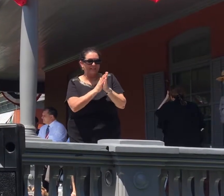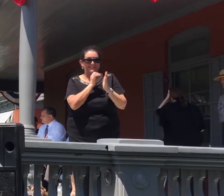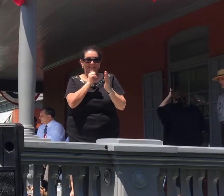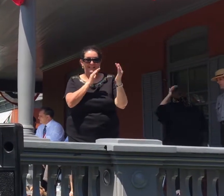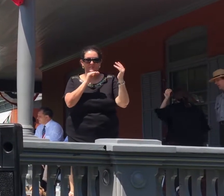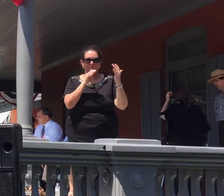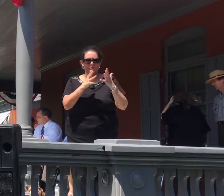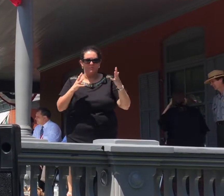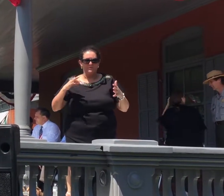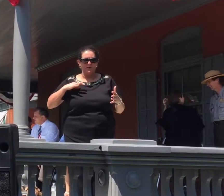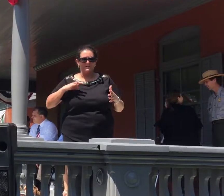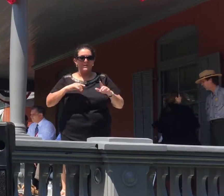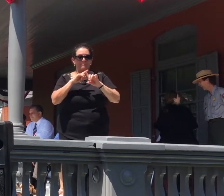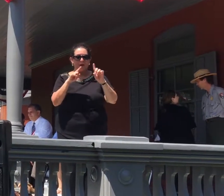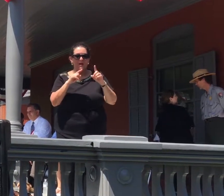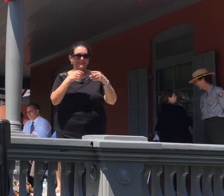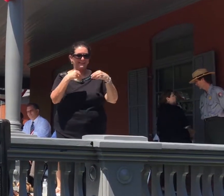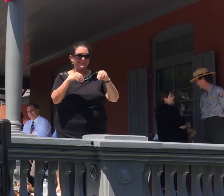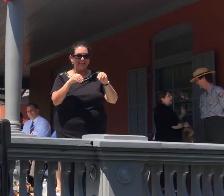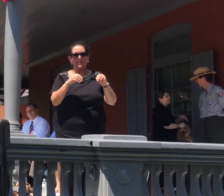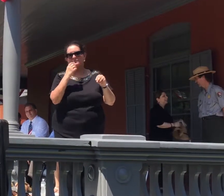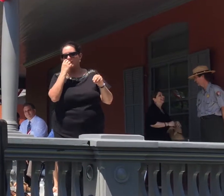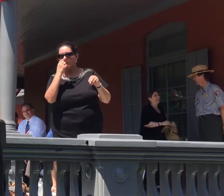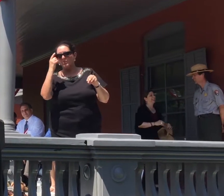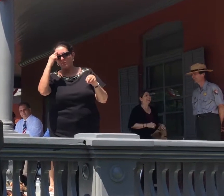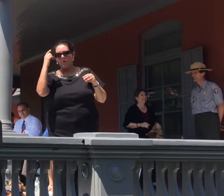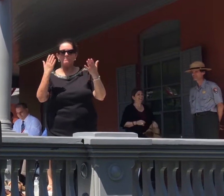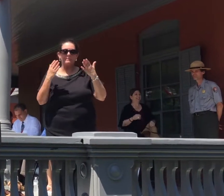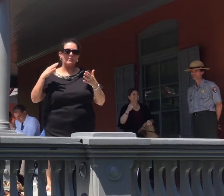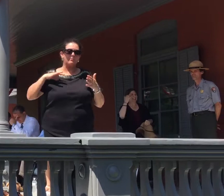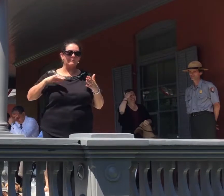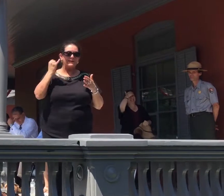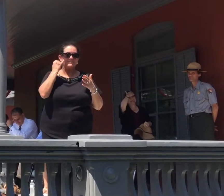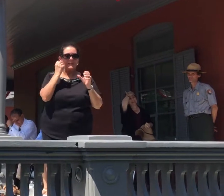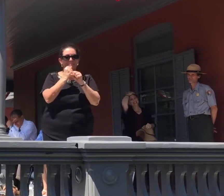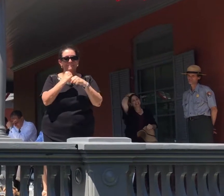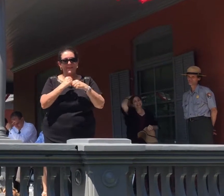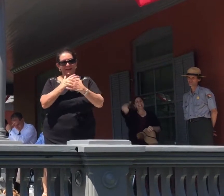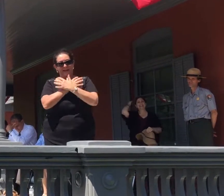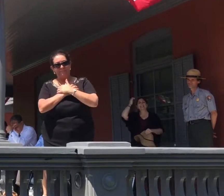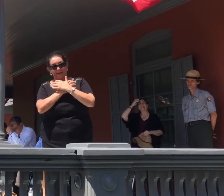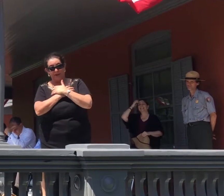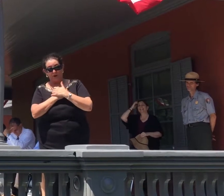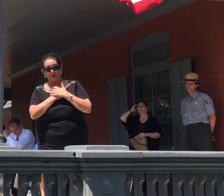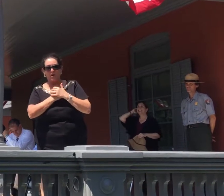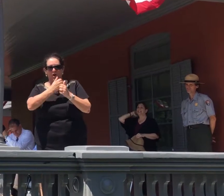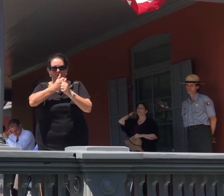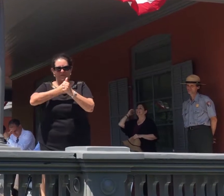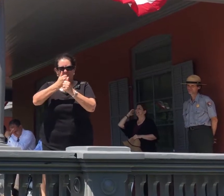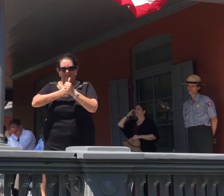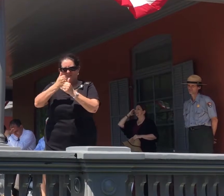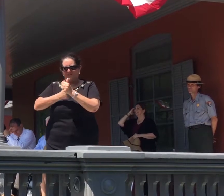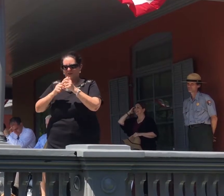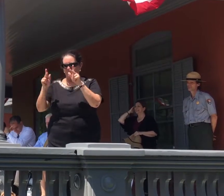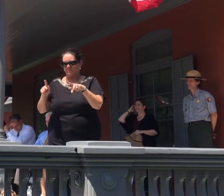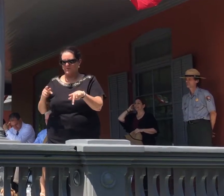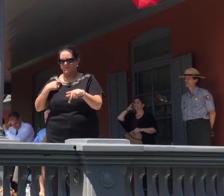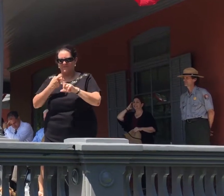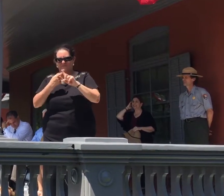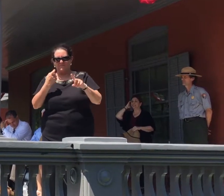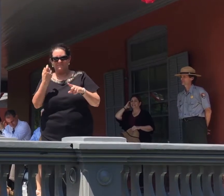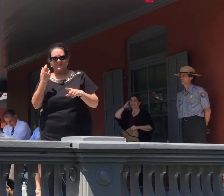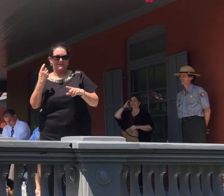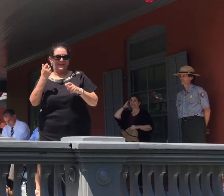unexpected profits that came from the sale of Teddy's Bear, they thought they would equally profit if they made a stuffed animal in honor of each and every subsequent resident